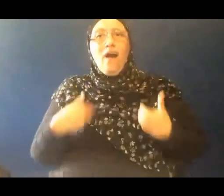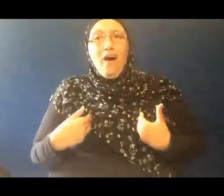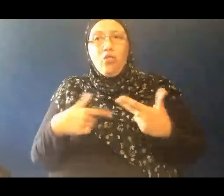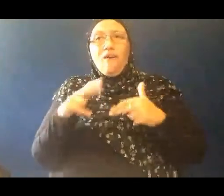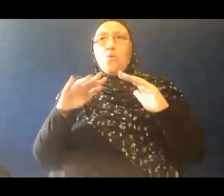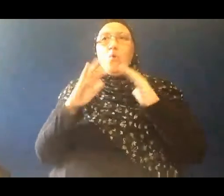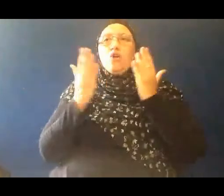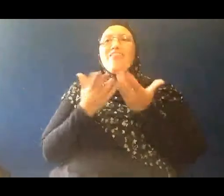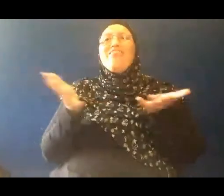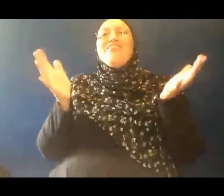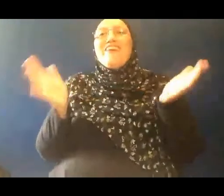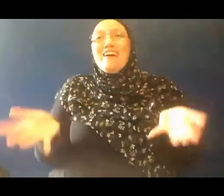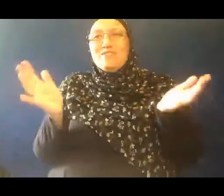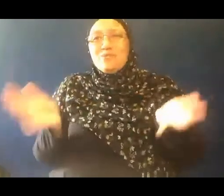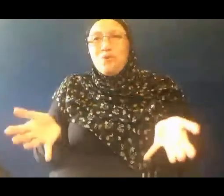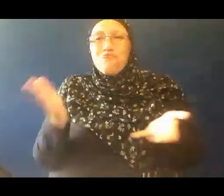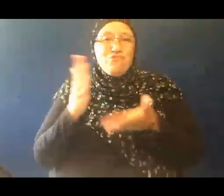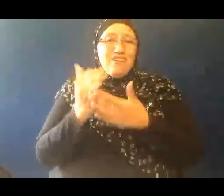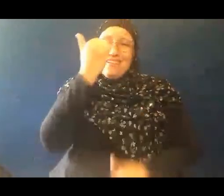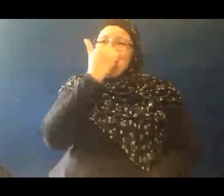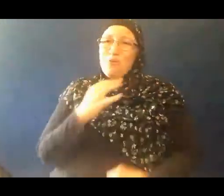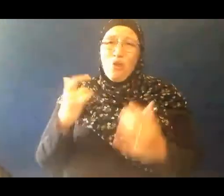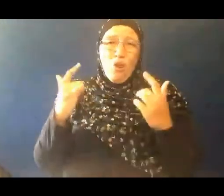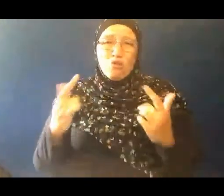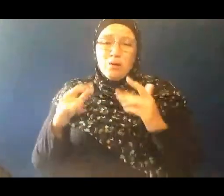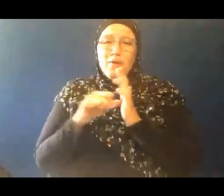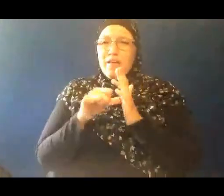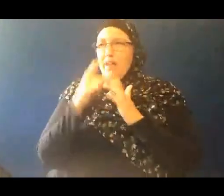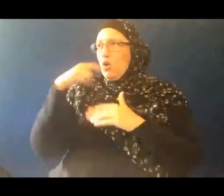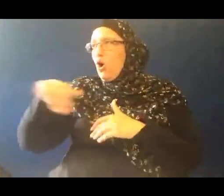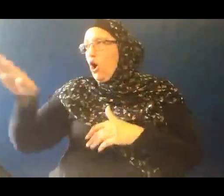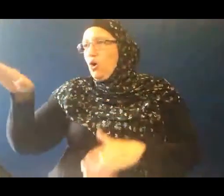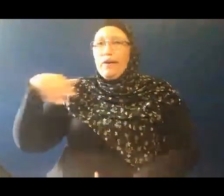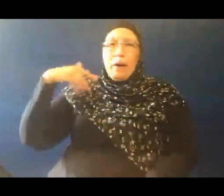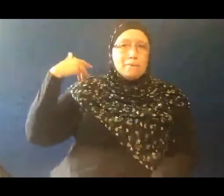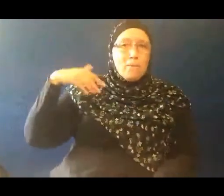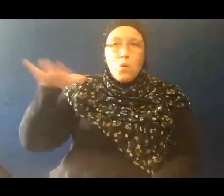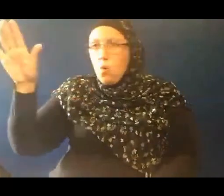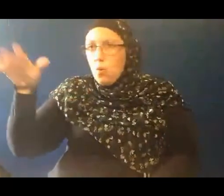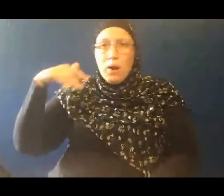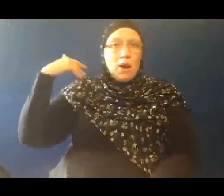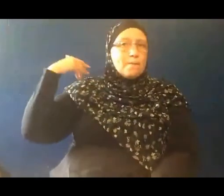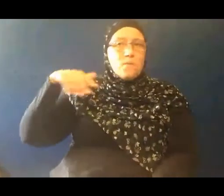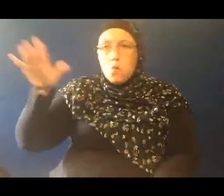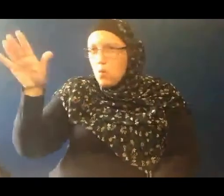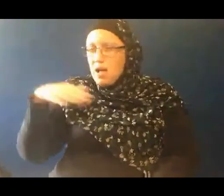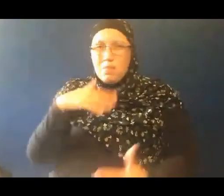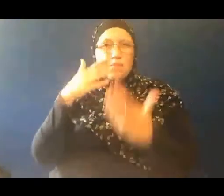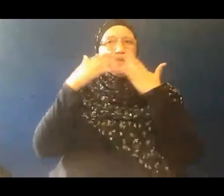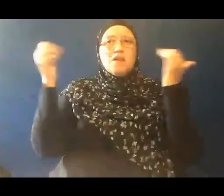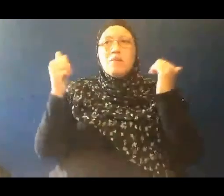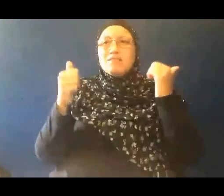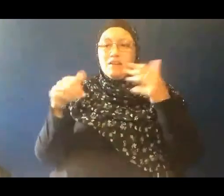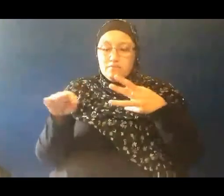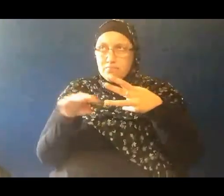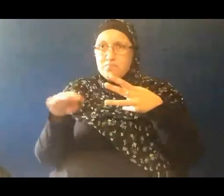world. It's not much. Money goes and comes. For you and I, that we have such a low level